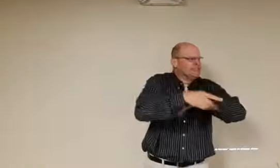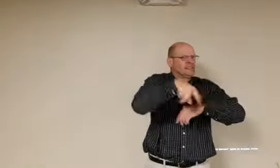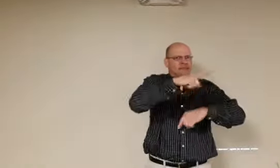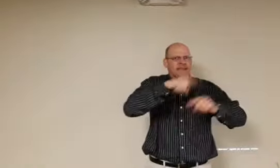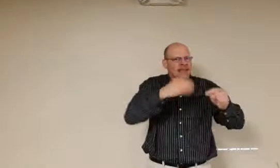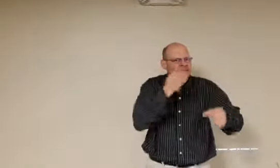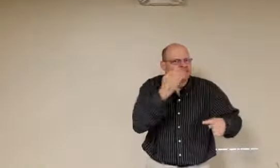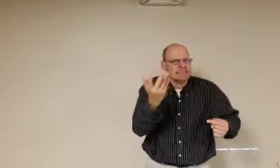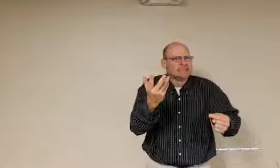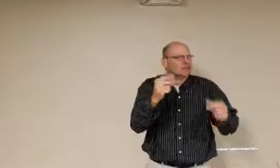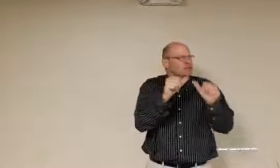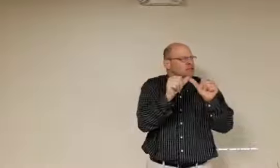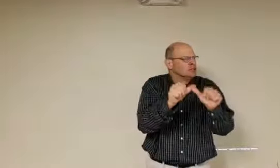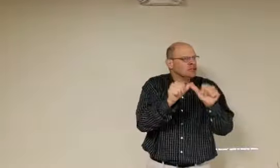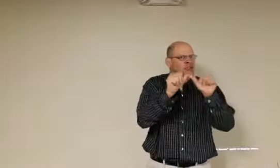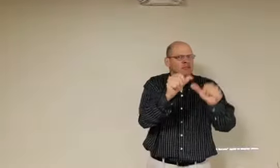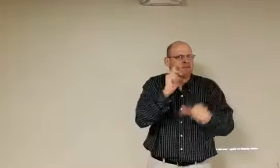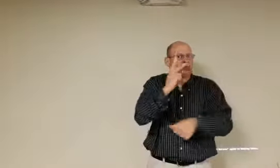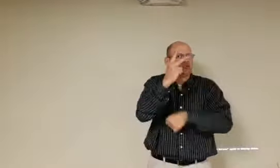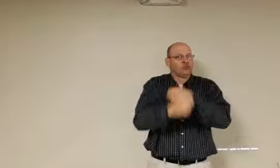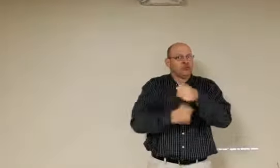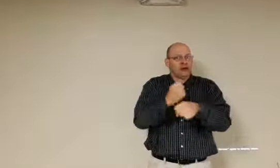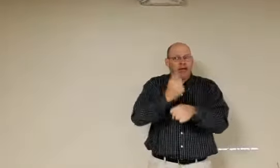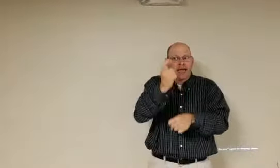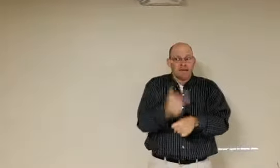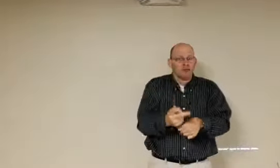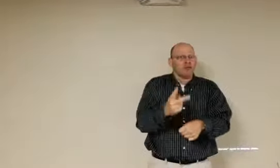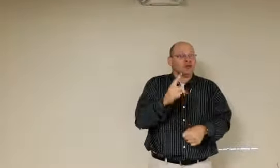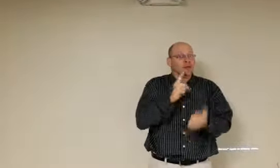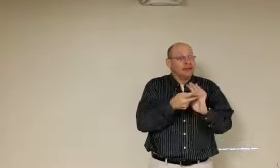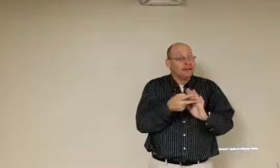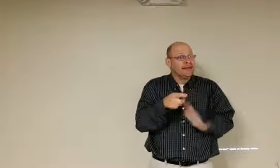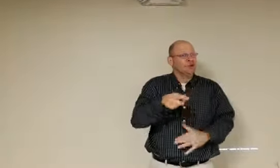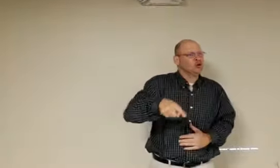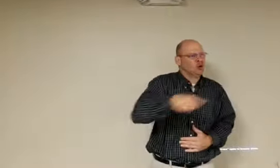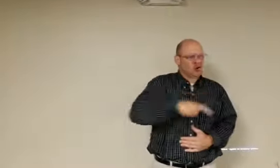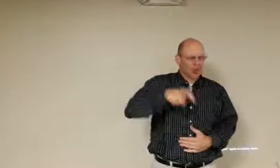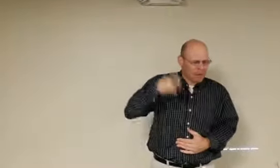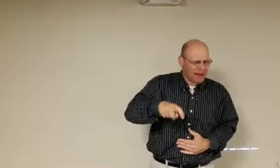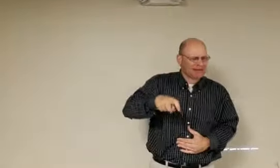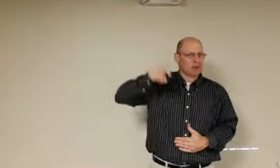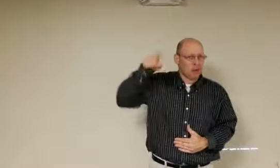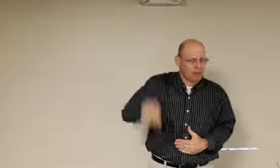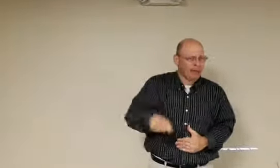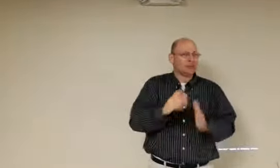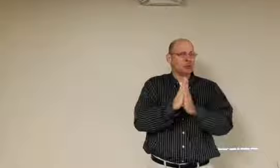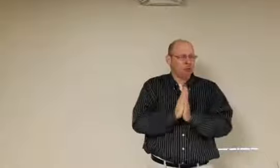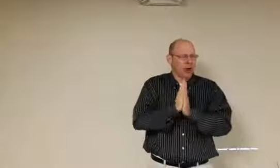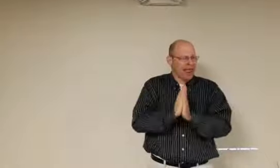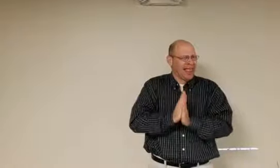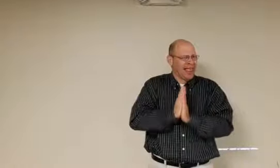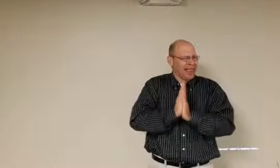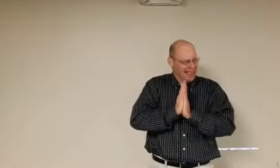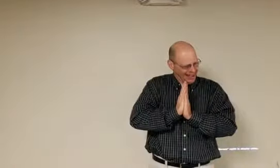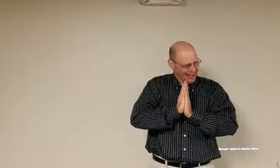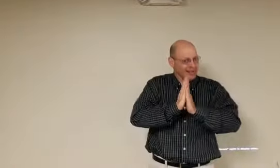against us. The mark is going to, you can't take the mark, you can't eat. It's going to, endure for 3.5 years. They're going to say,